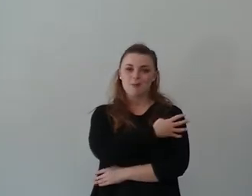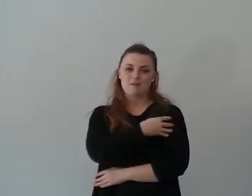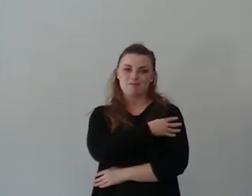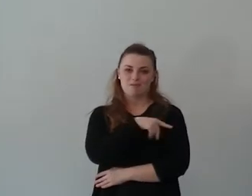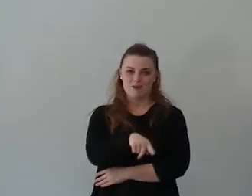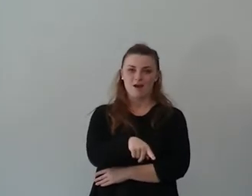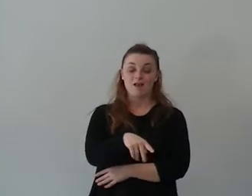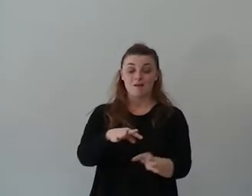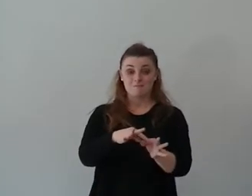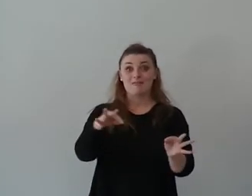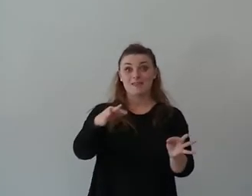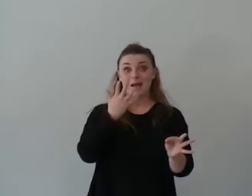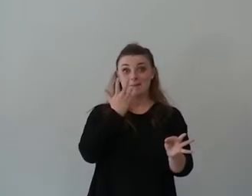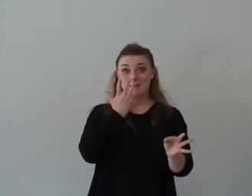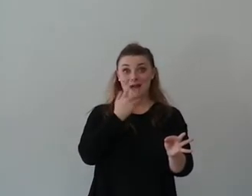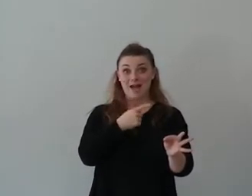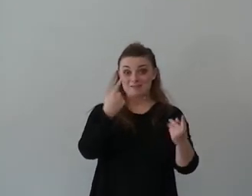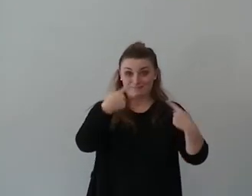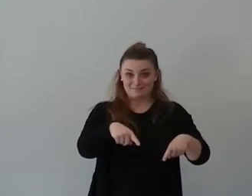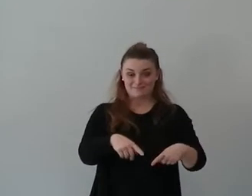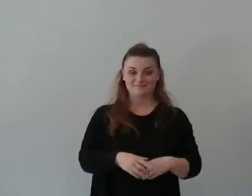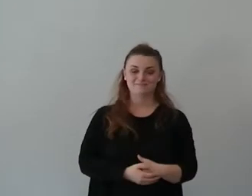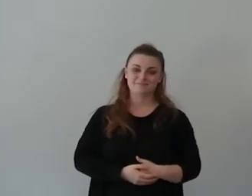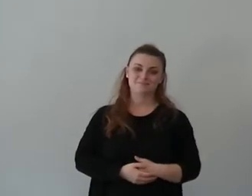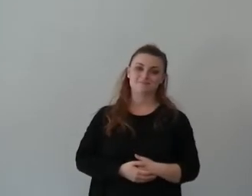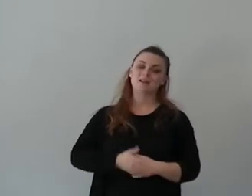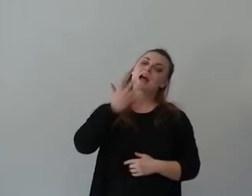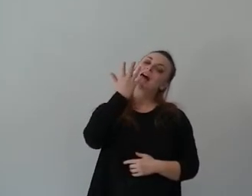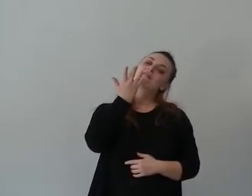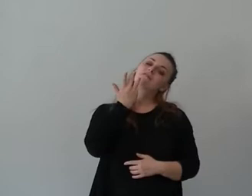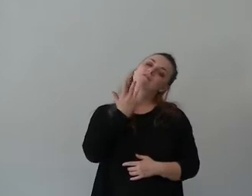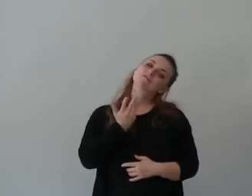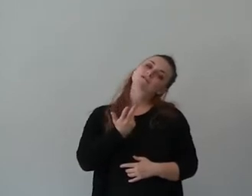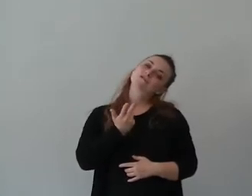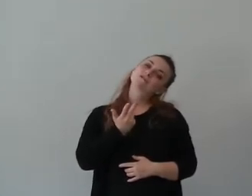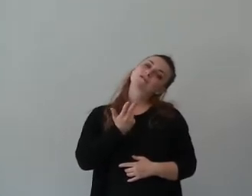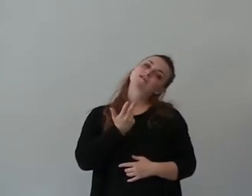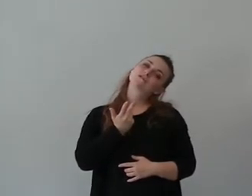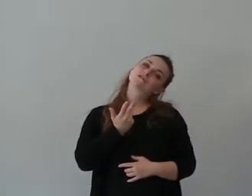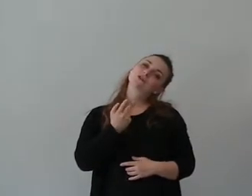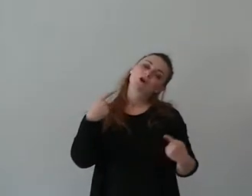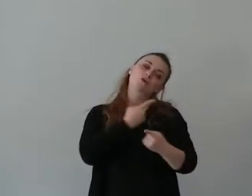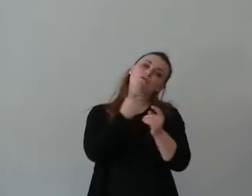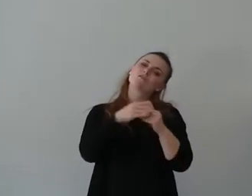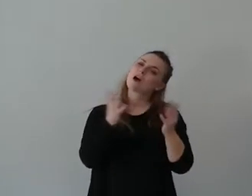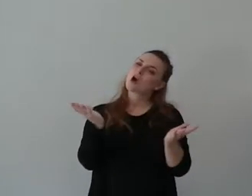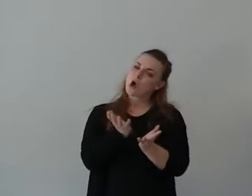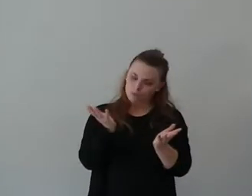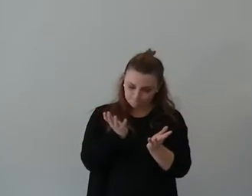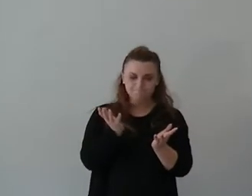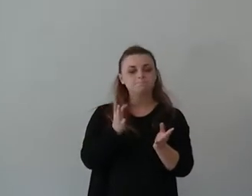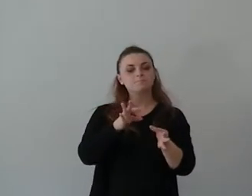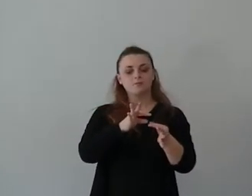pencil home and remember five things I'm going to tell you. Io vorrei che portiate questa matita a casa e